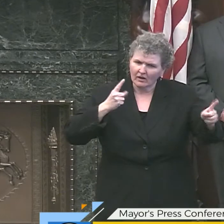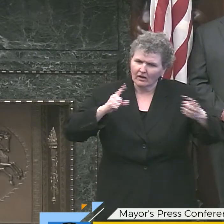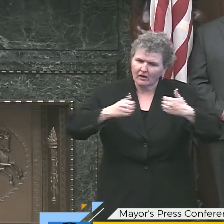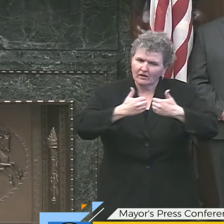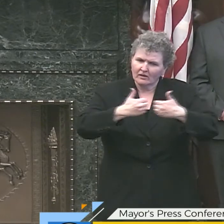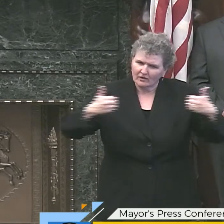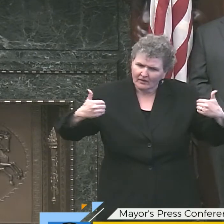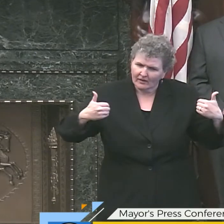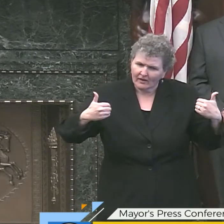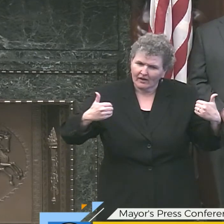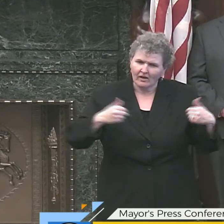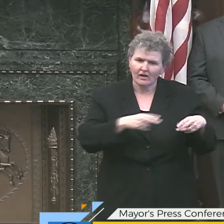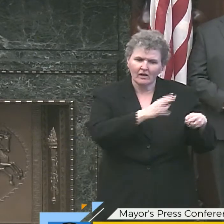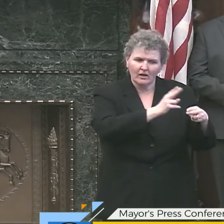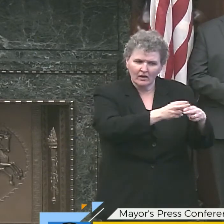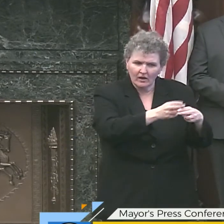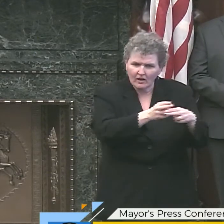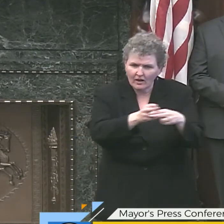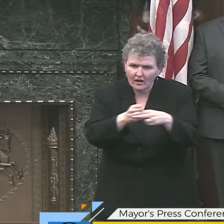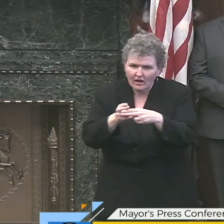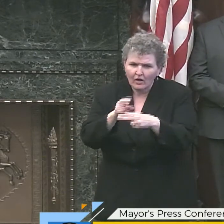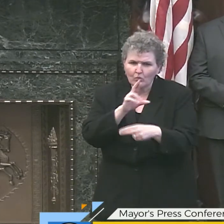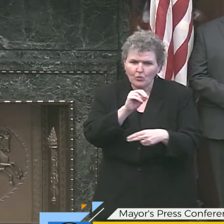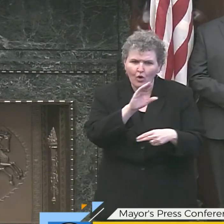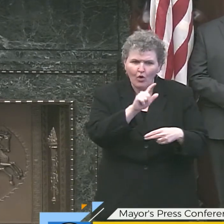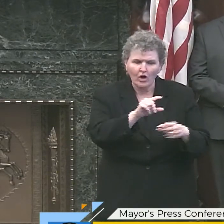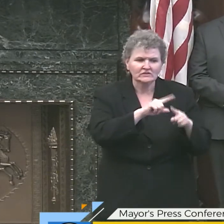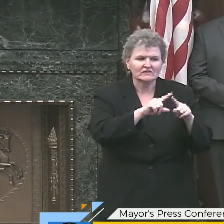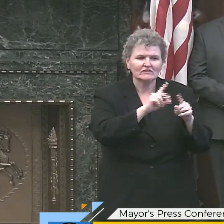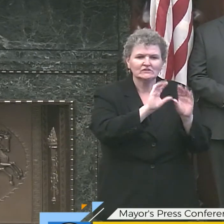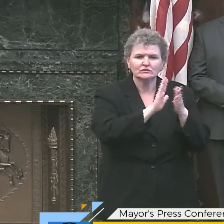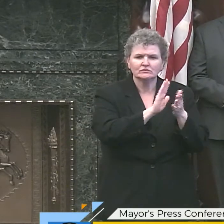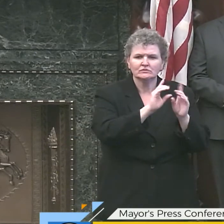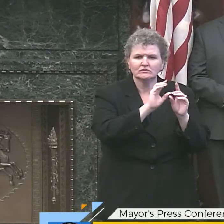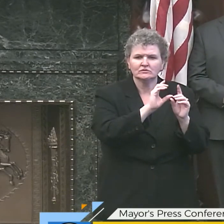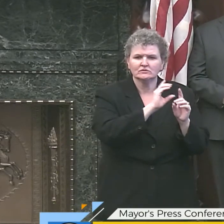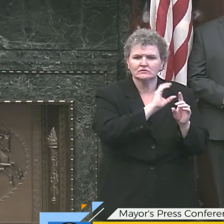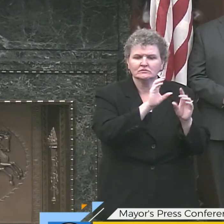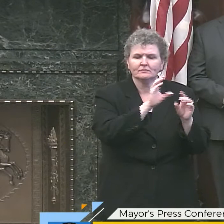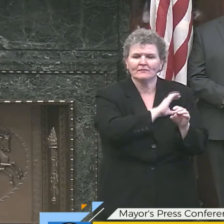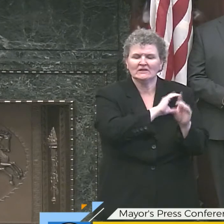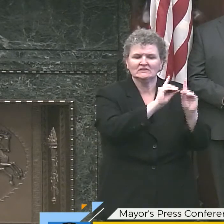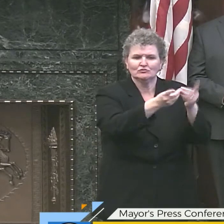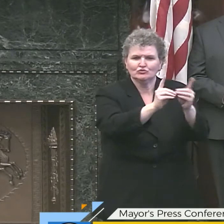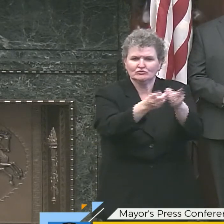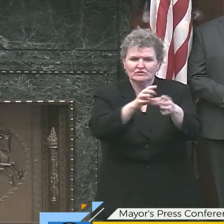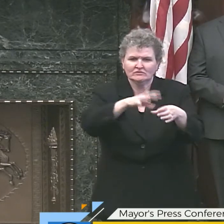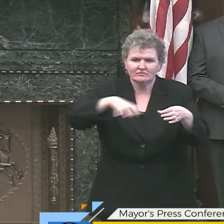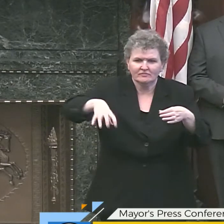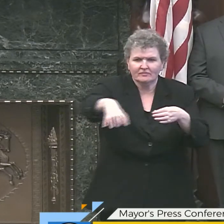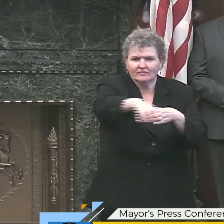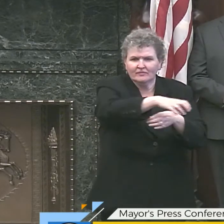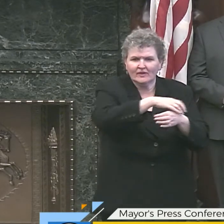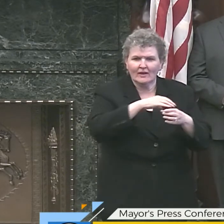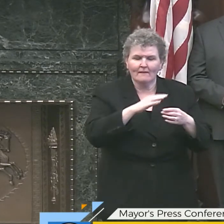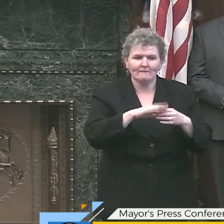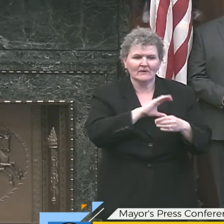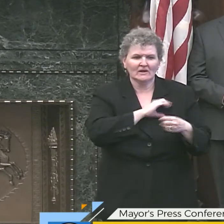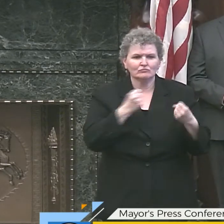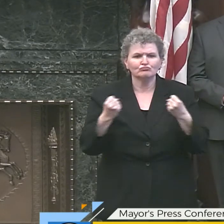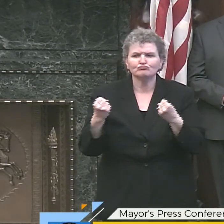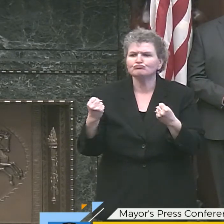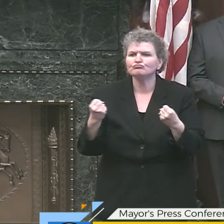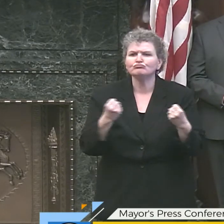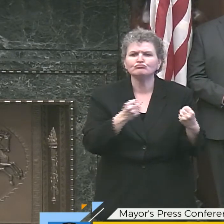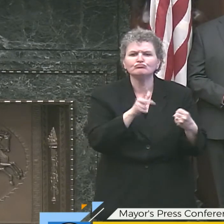their certainly in their districts and in their patrols. Clearly, there's going to be times